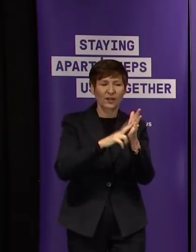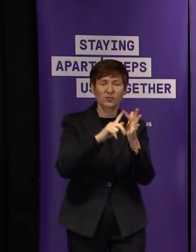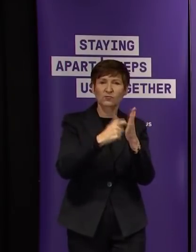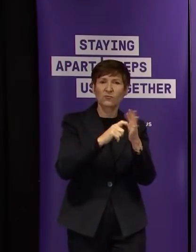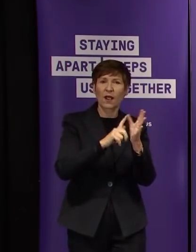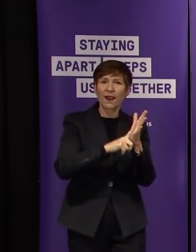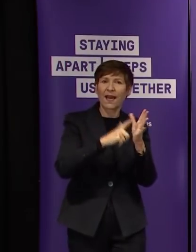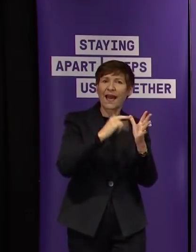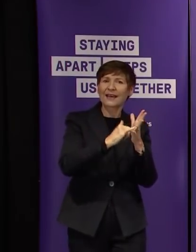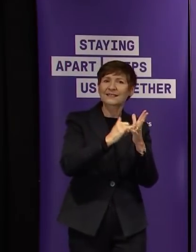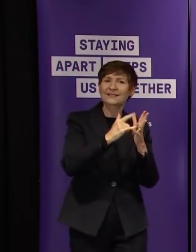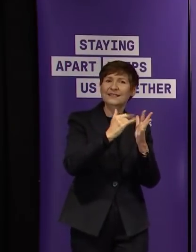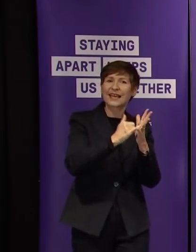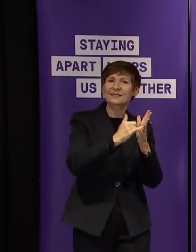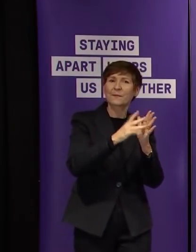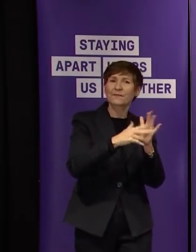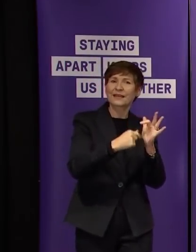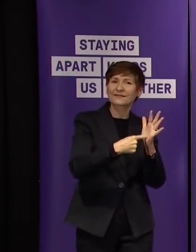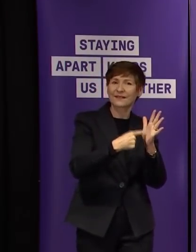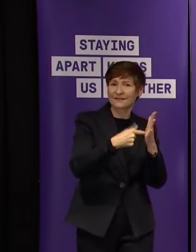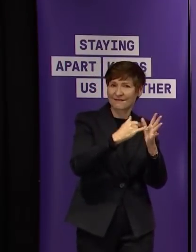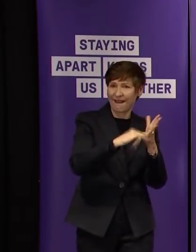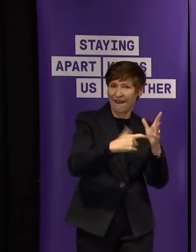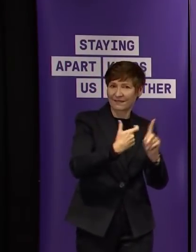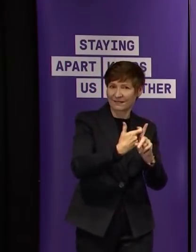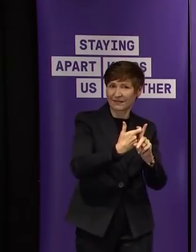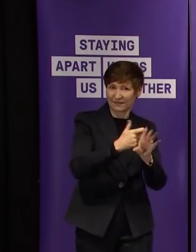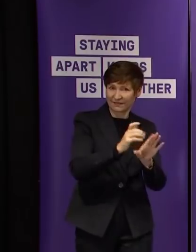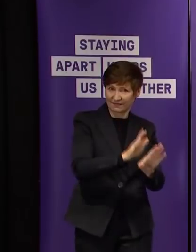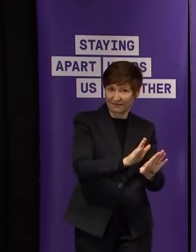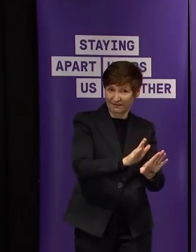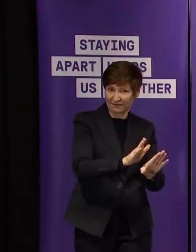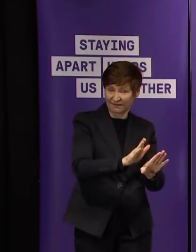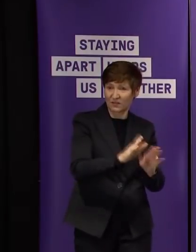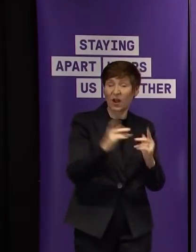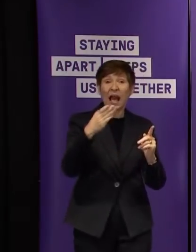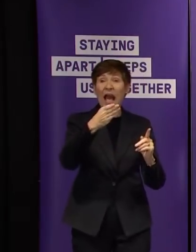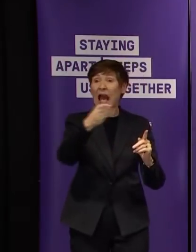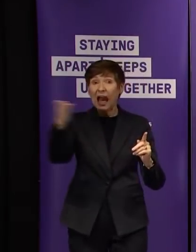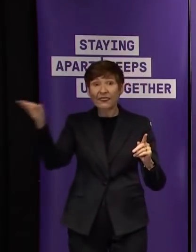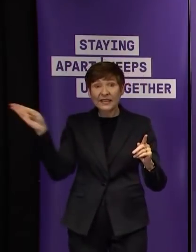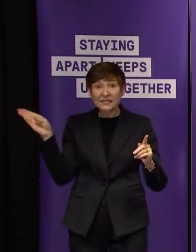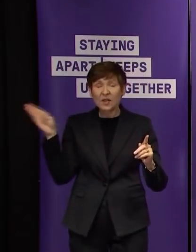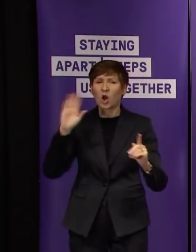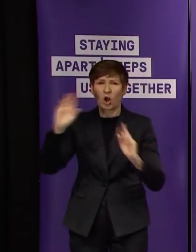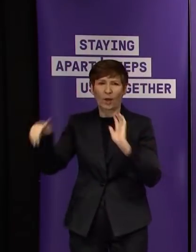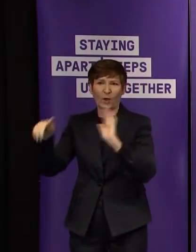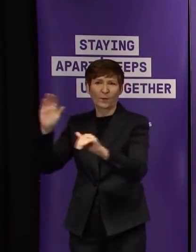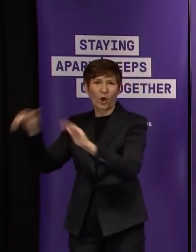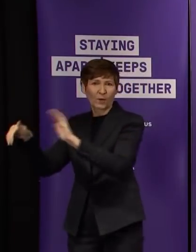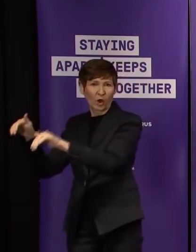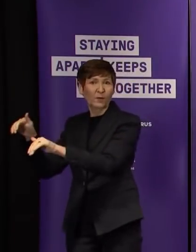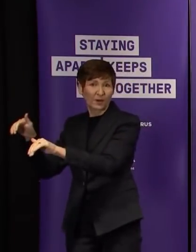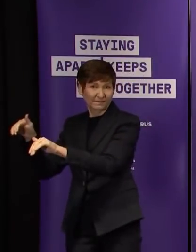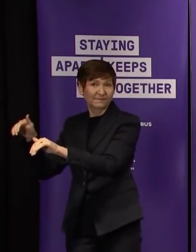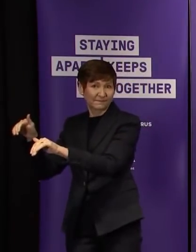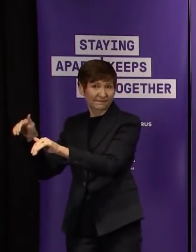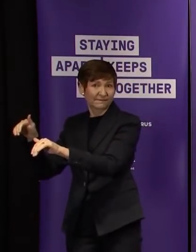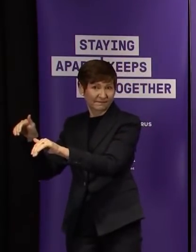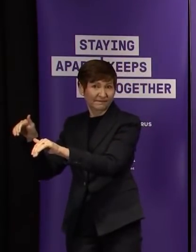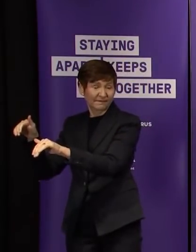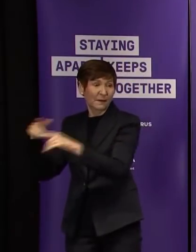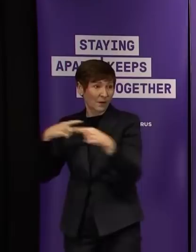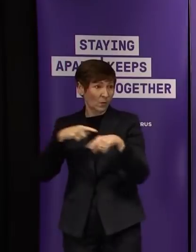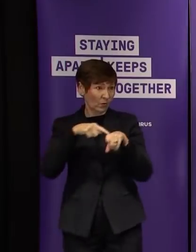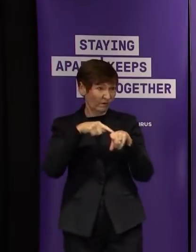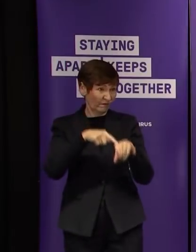for those purposes will continue for that week for everyone. This is in Metro Melbourne. Regional Victoria, the schools go back on that timeline as